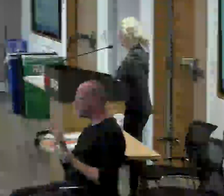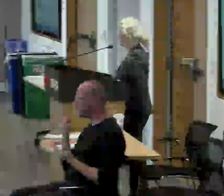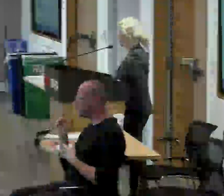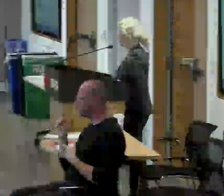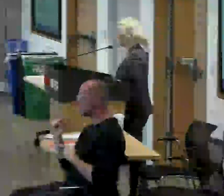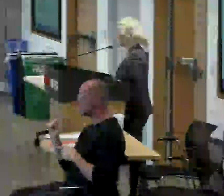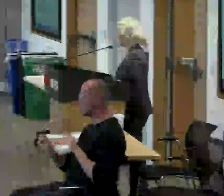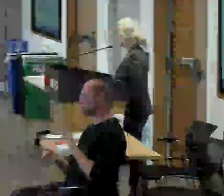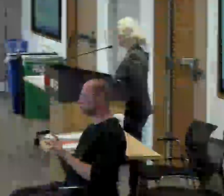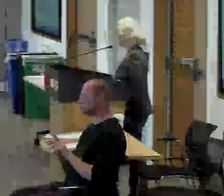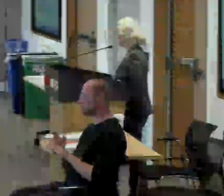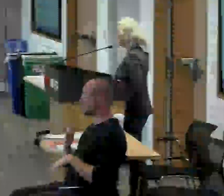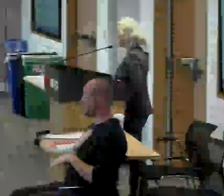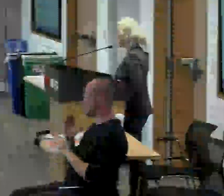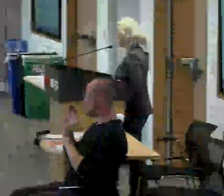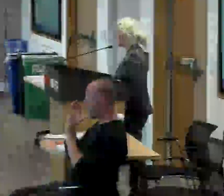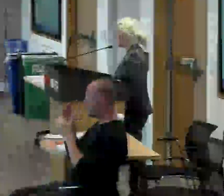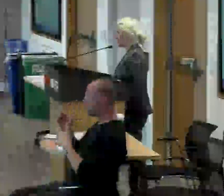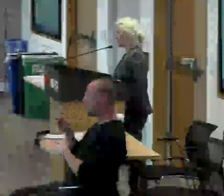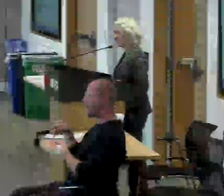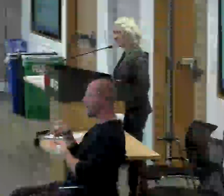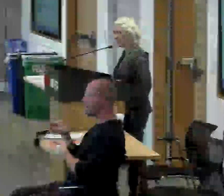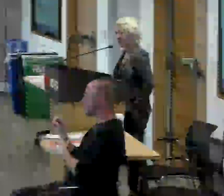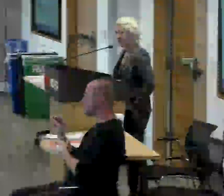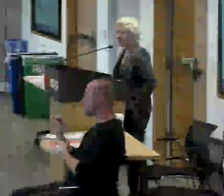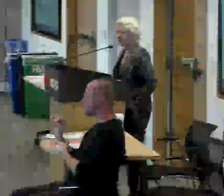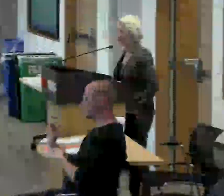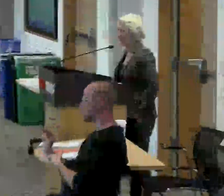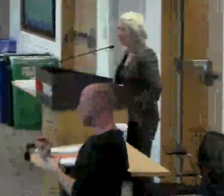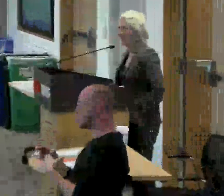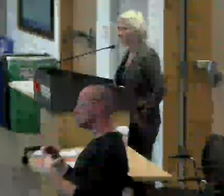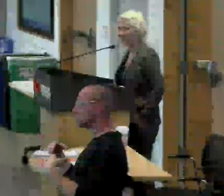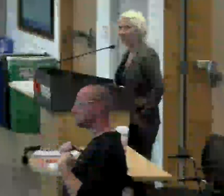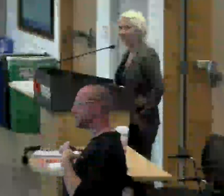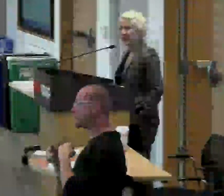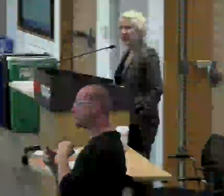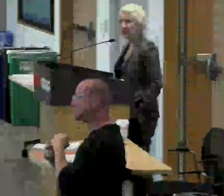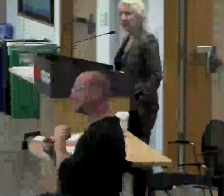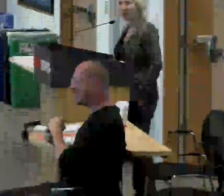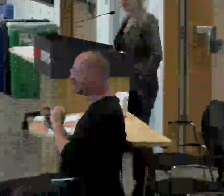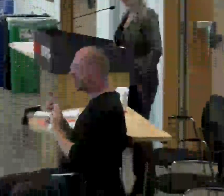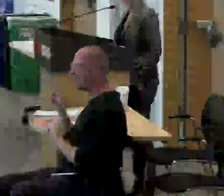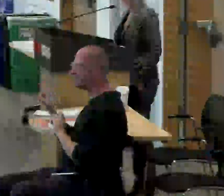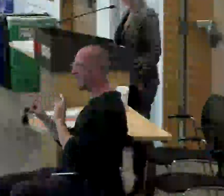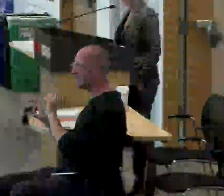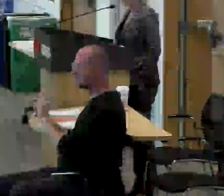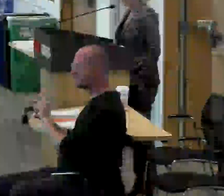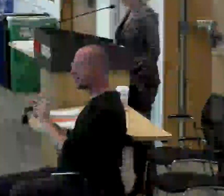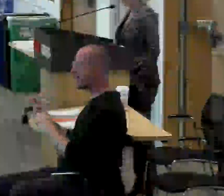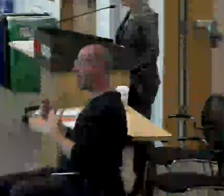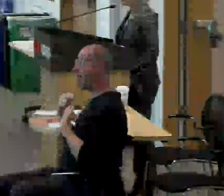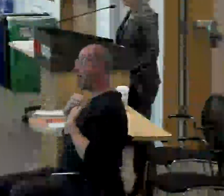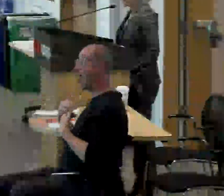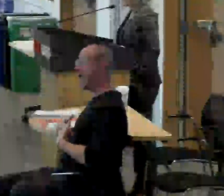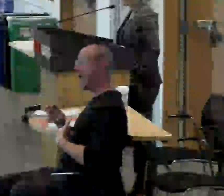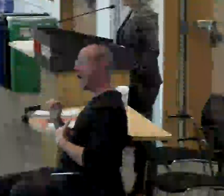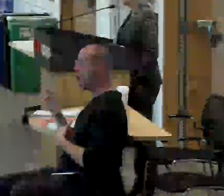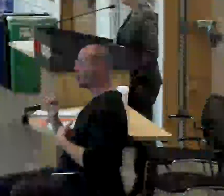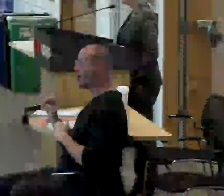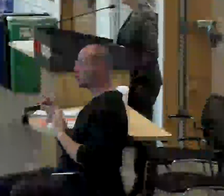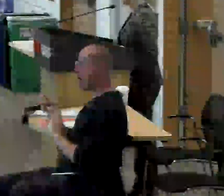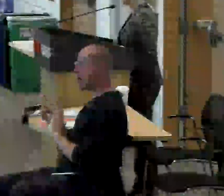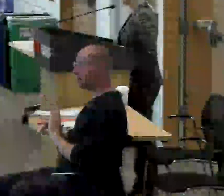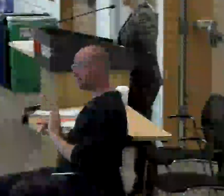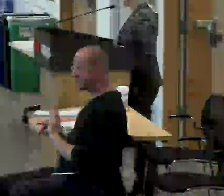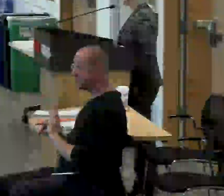specifically pensions, retirement, savings, investments, some high-level healthcare policy. And what